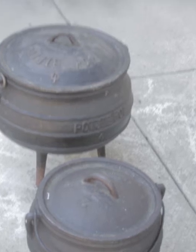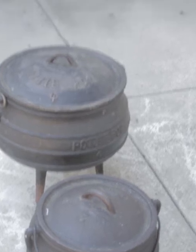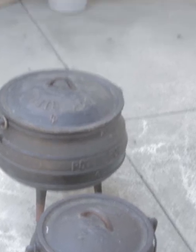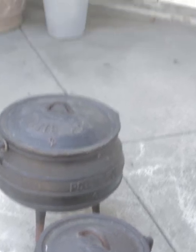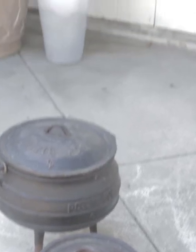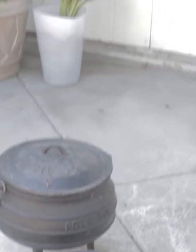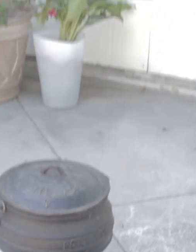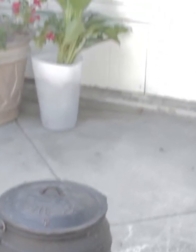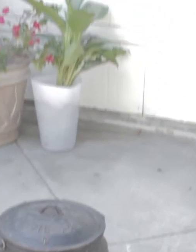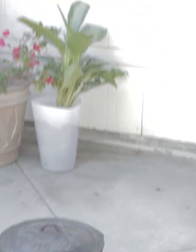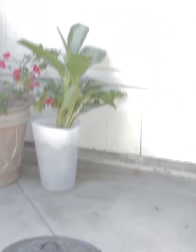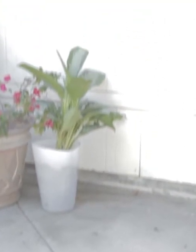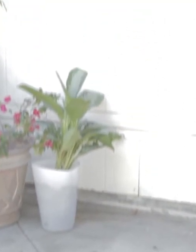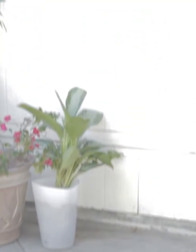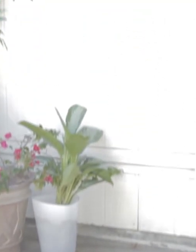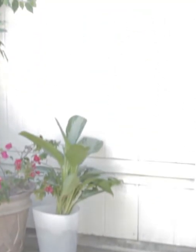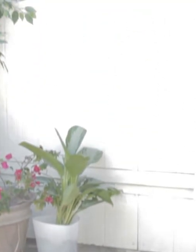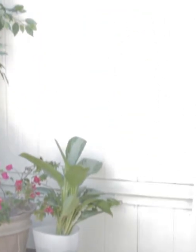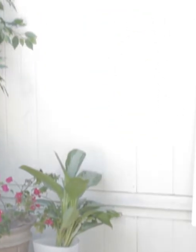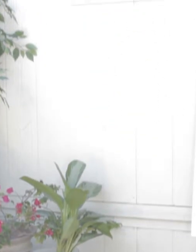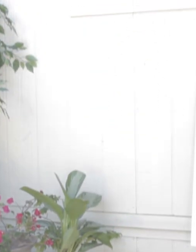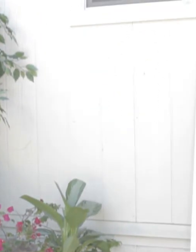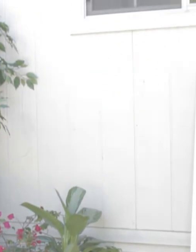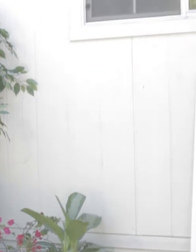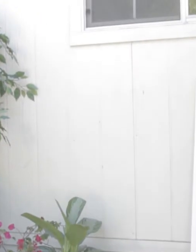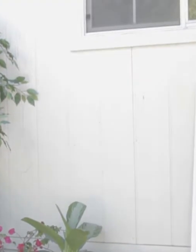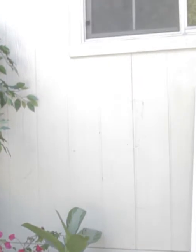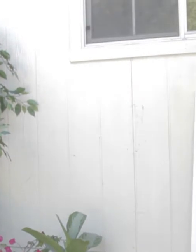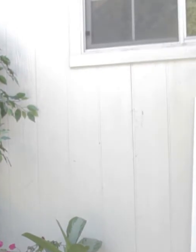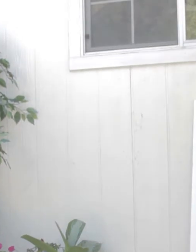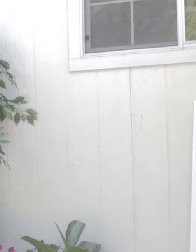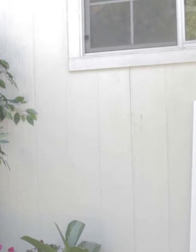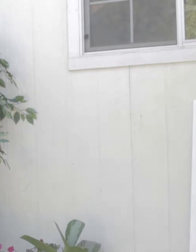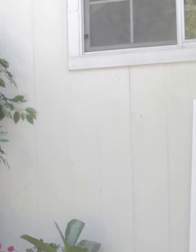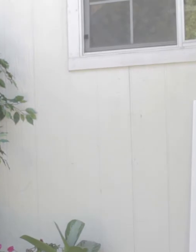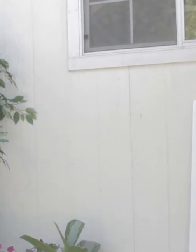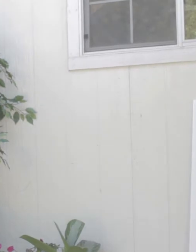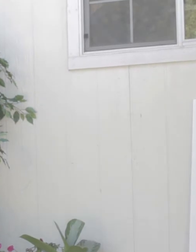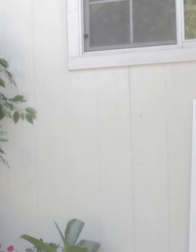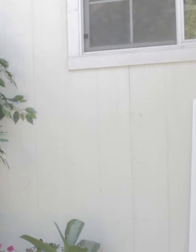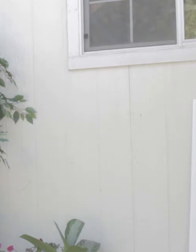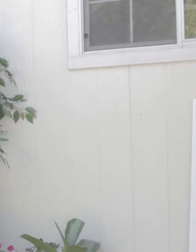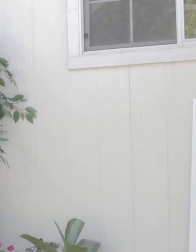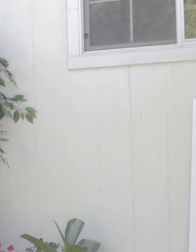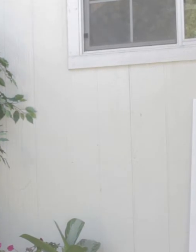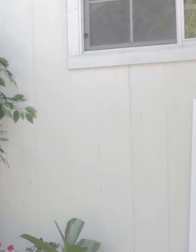Hello, my name is Philip Duplessis, and I'm the pastor of Grace Bible Church here in Anaheim. 2 days to go before